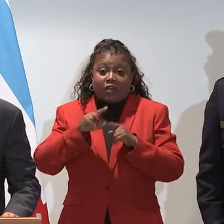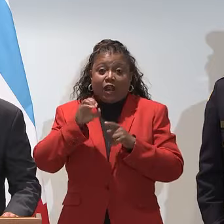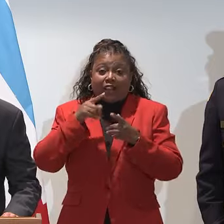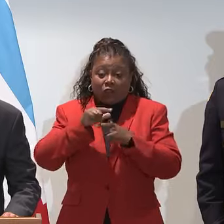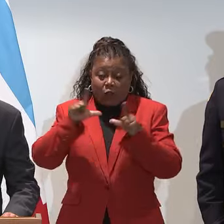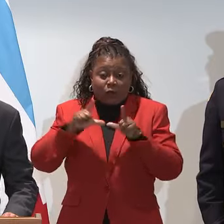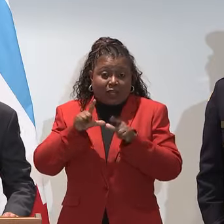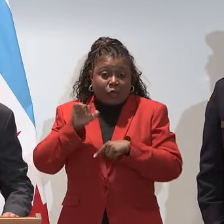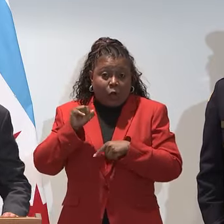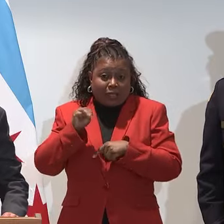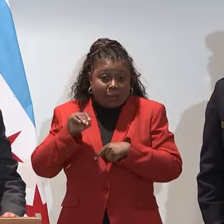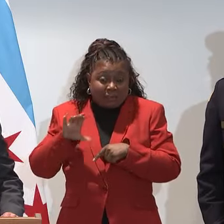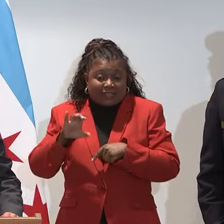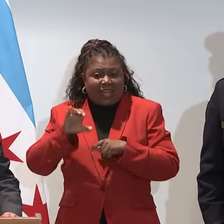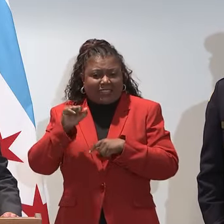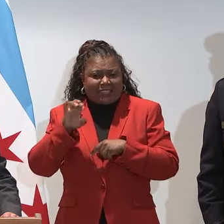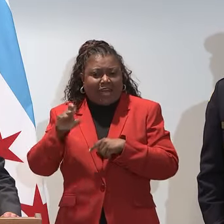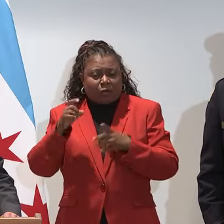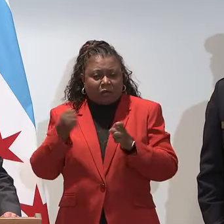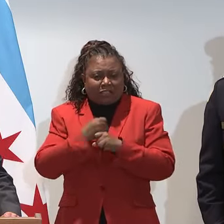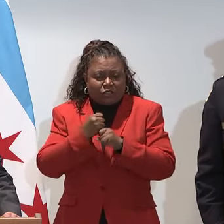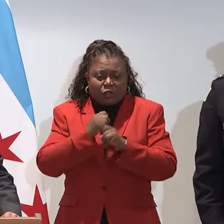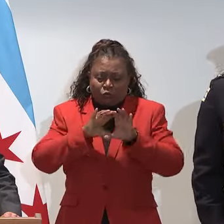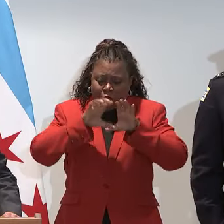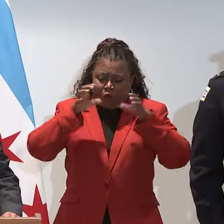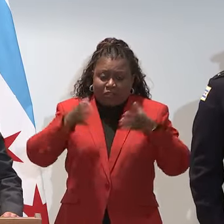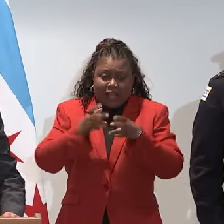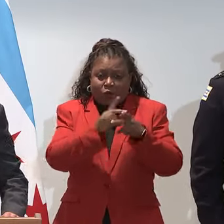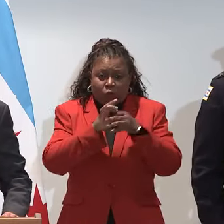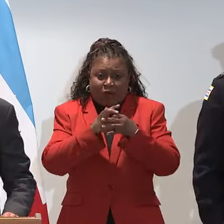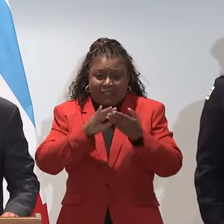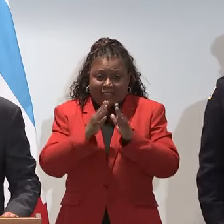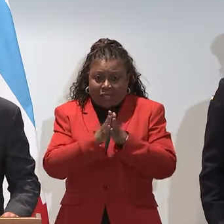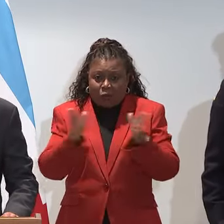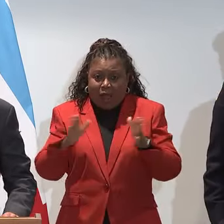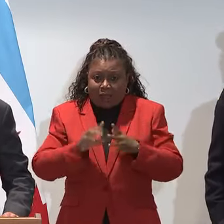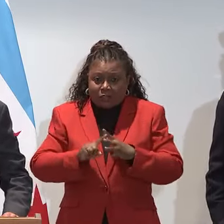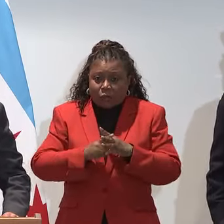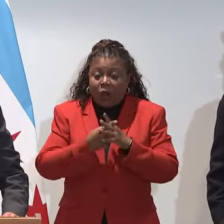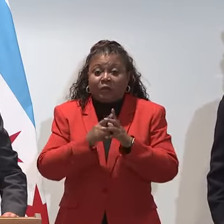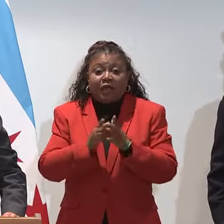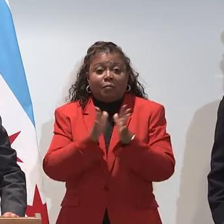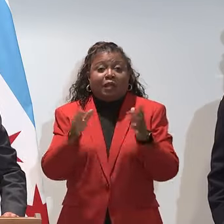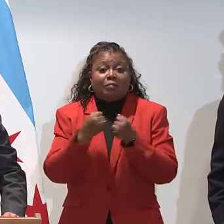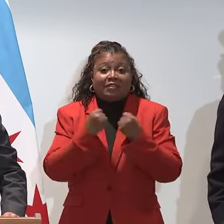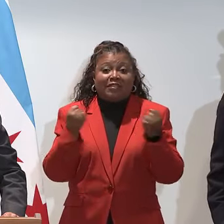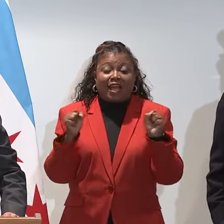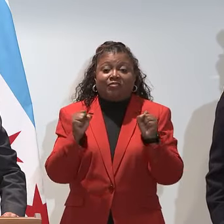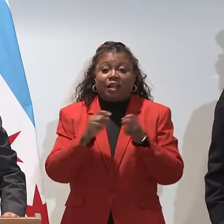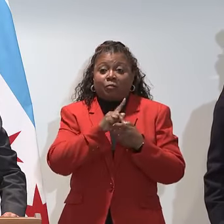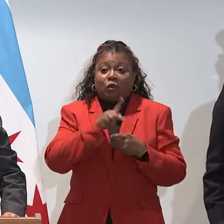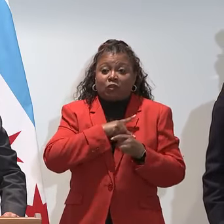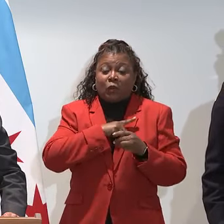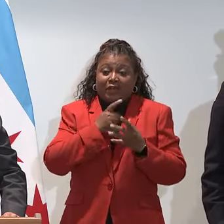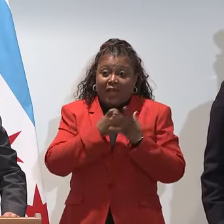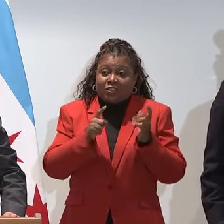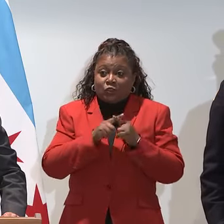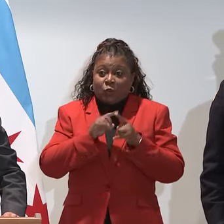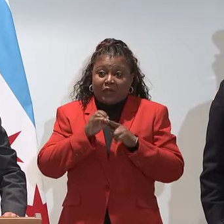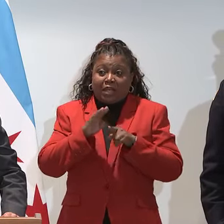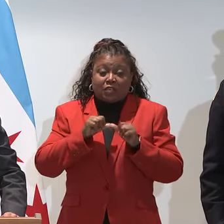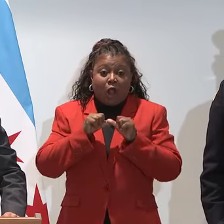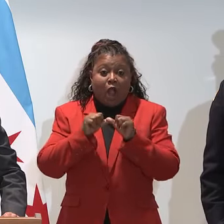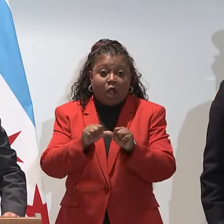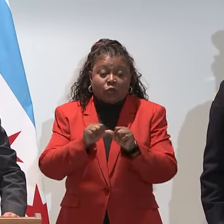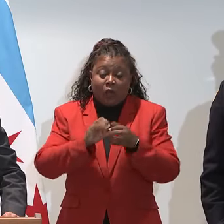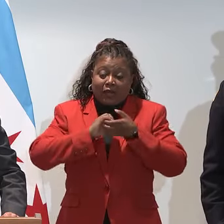OEMC. The SOC provides strategic oversight and coordinated citywide deployment of public safety personnel and assets to enhance our